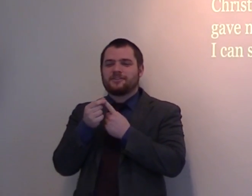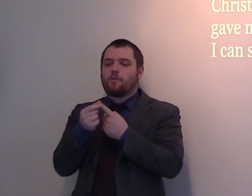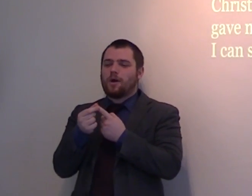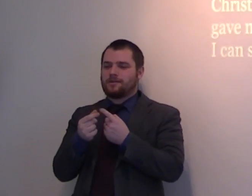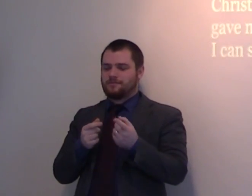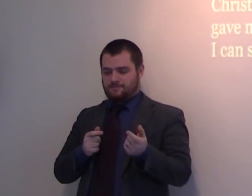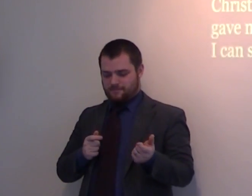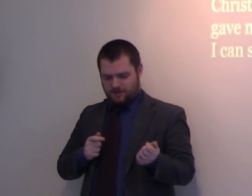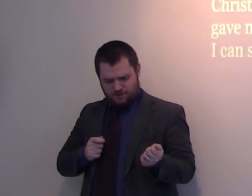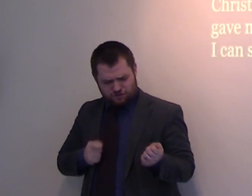I change myself.